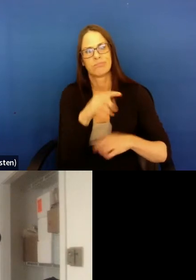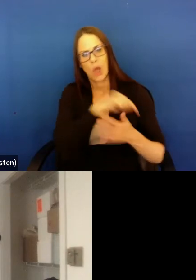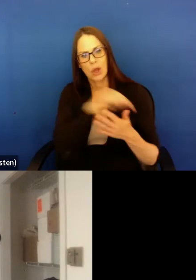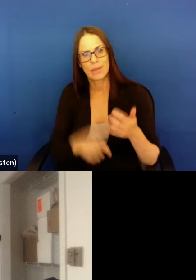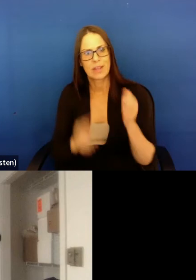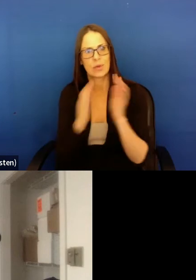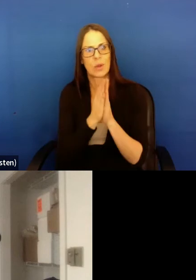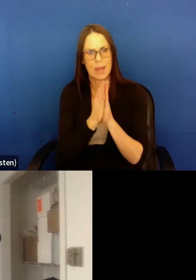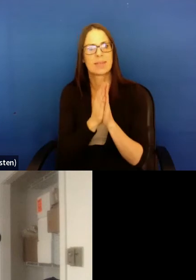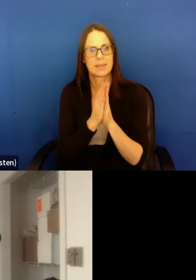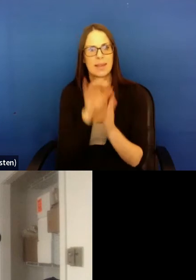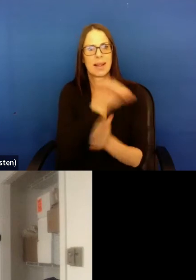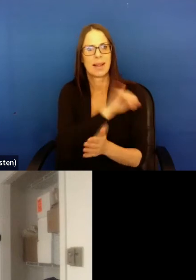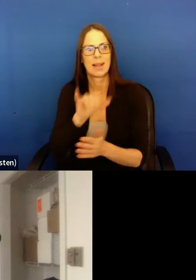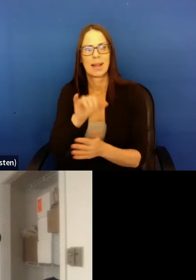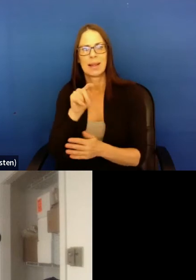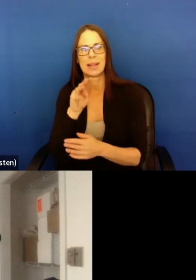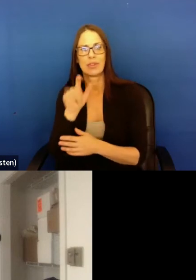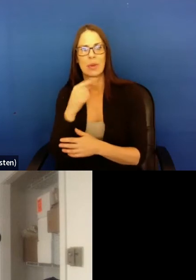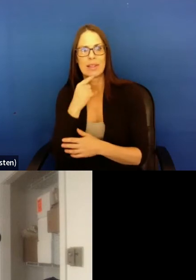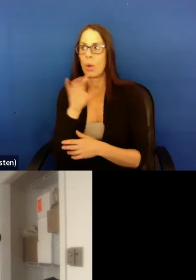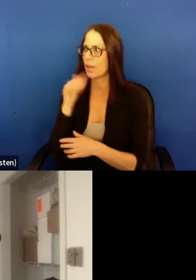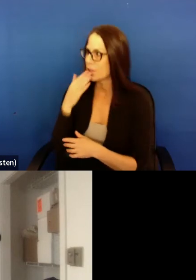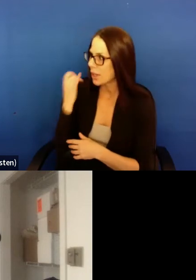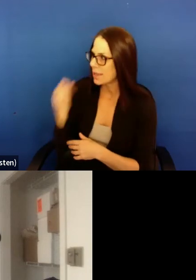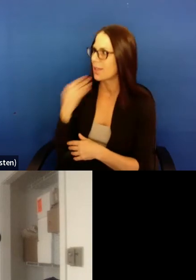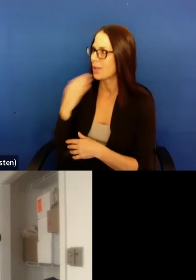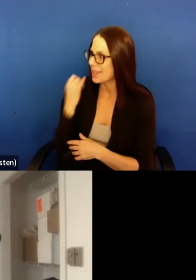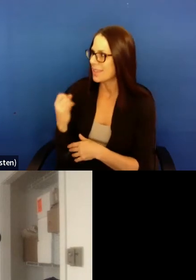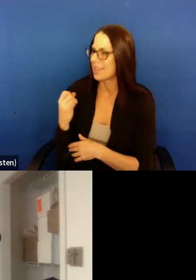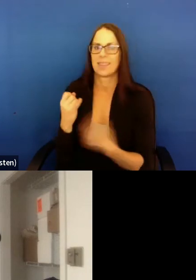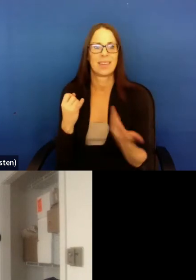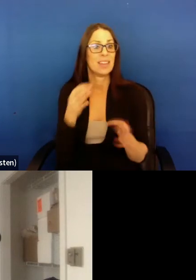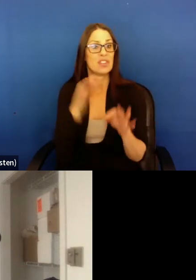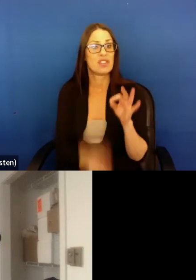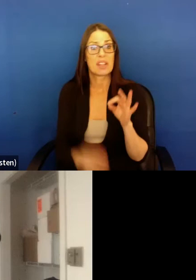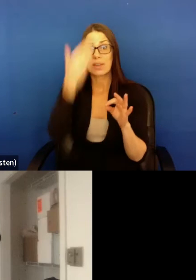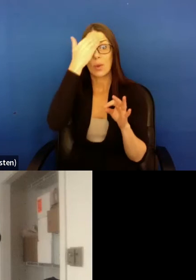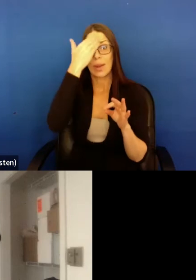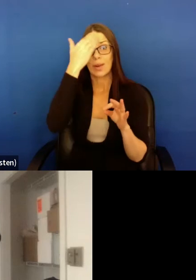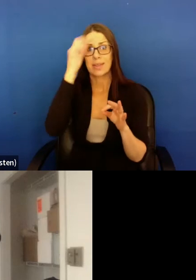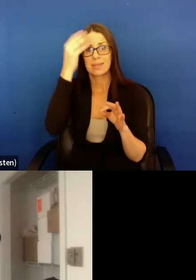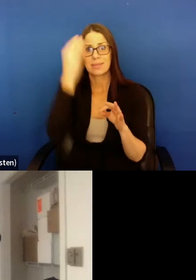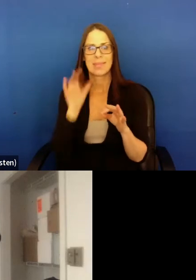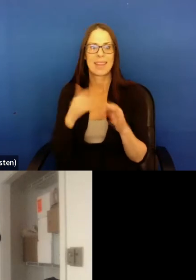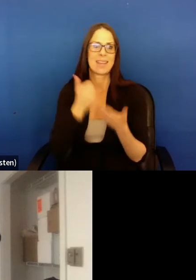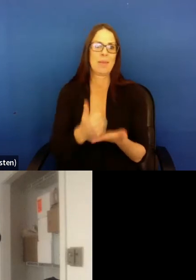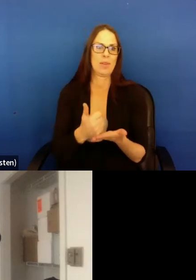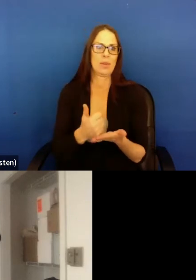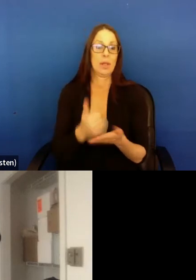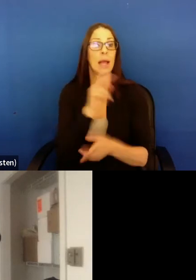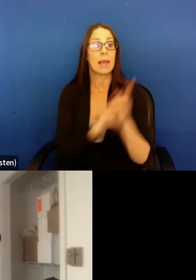I think, as Troy said, like, oh, that's a good idea. Like he just awareness is really helpful. And then the people with